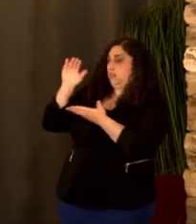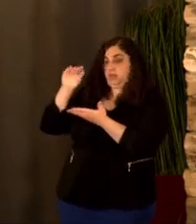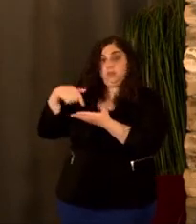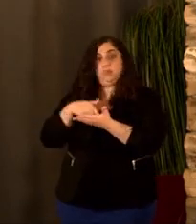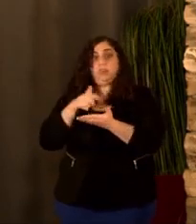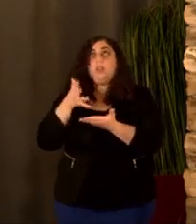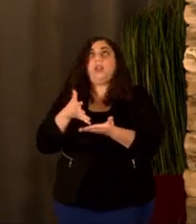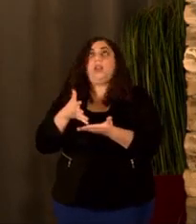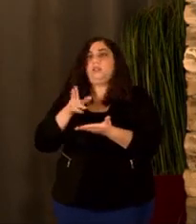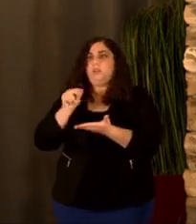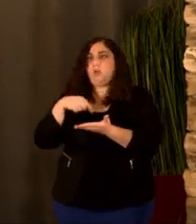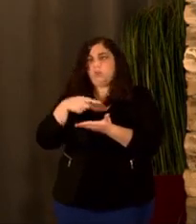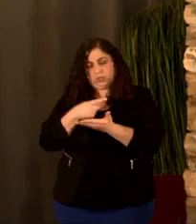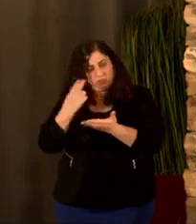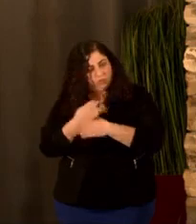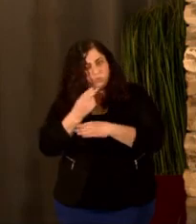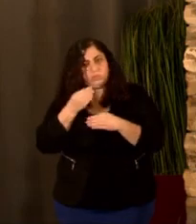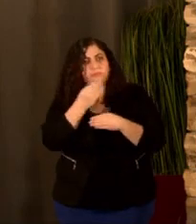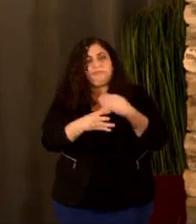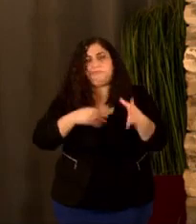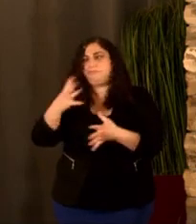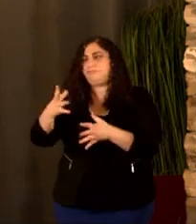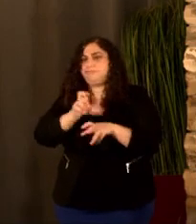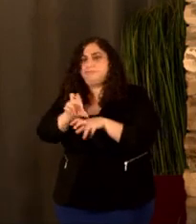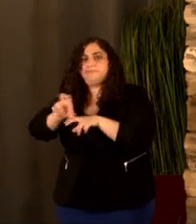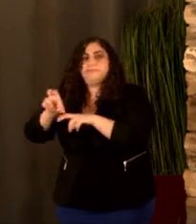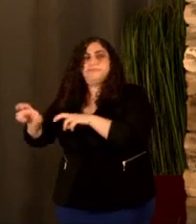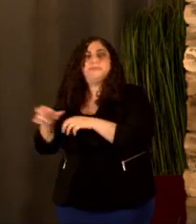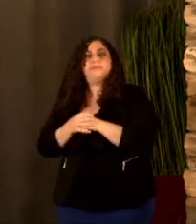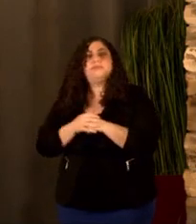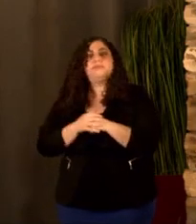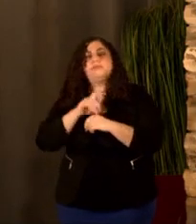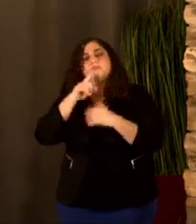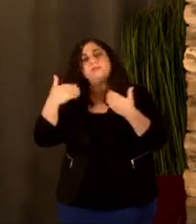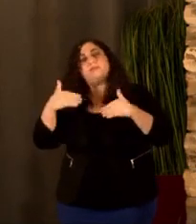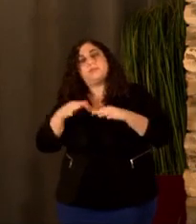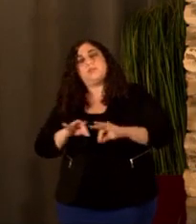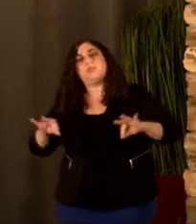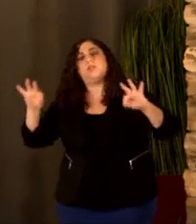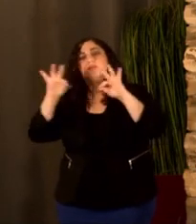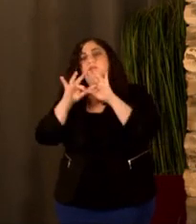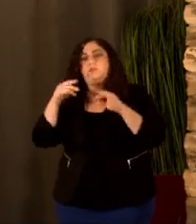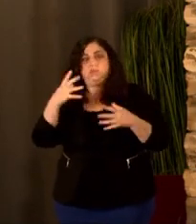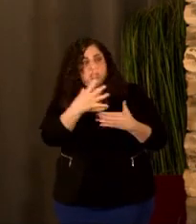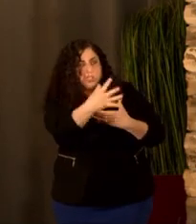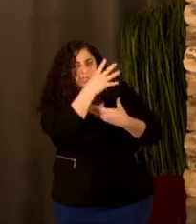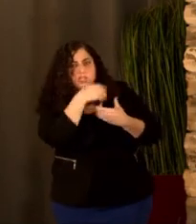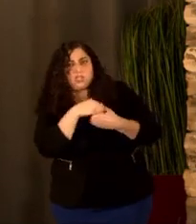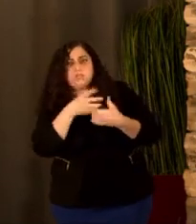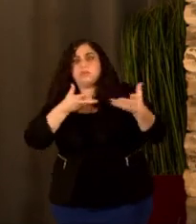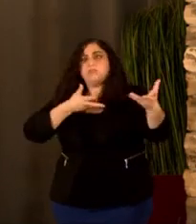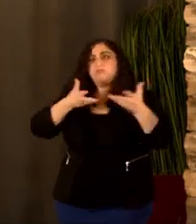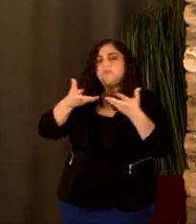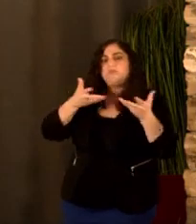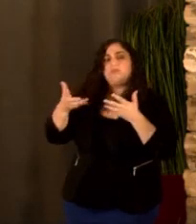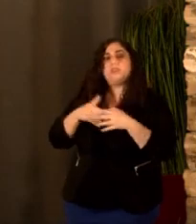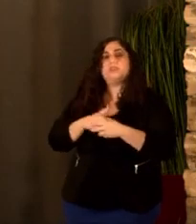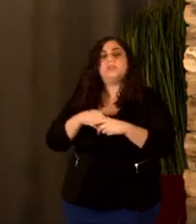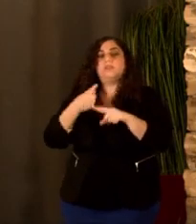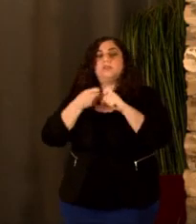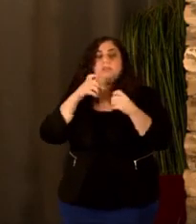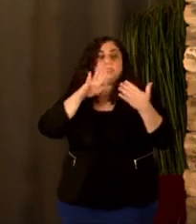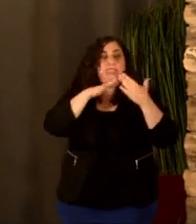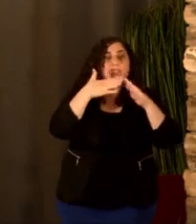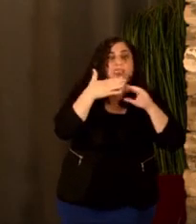with some very significant engagement from the front end, not just waiting on the back end.